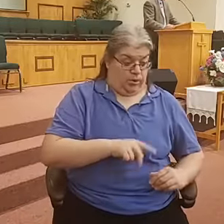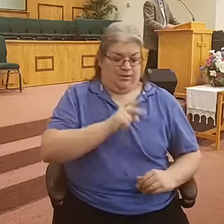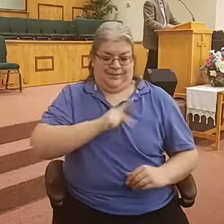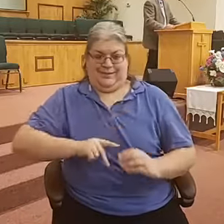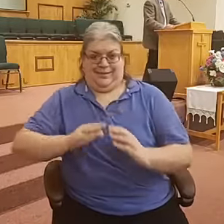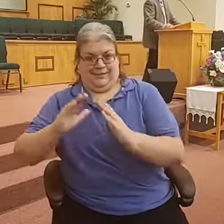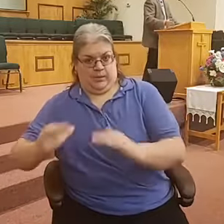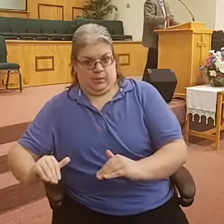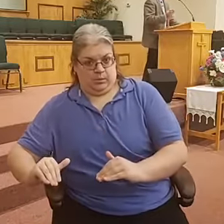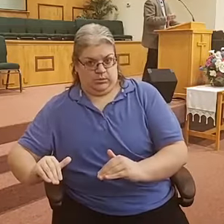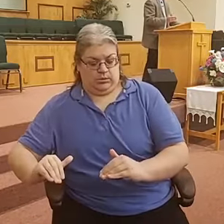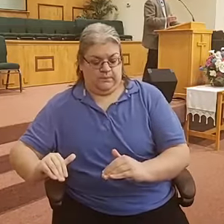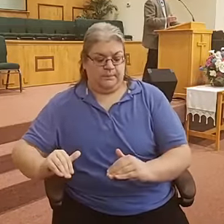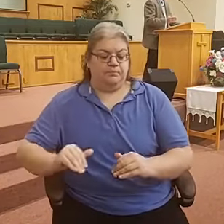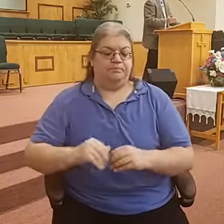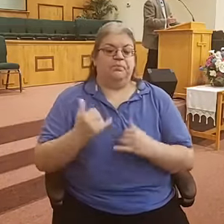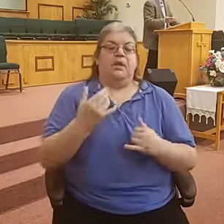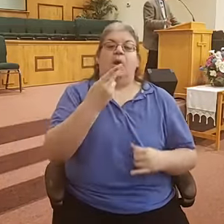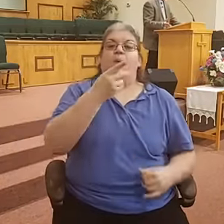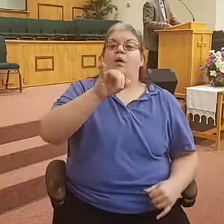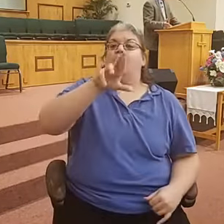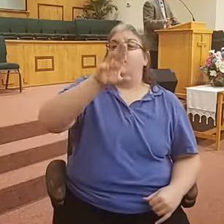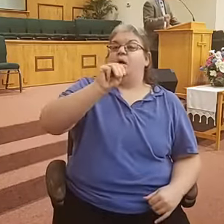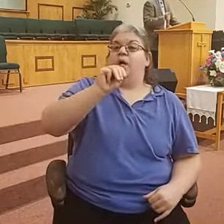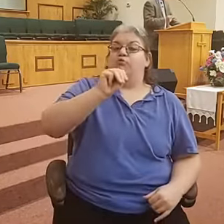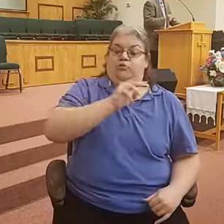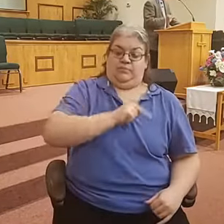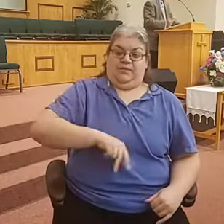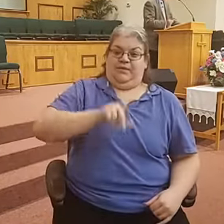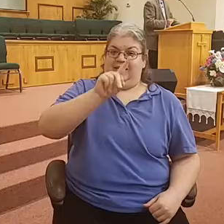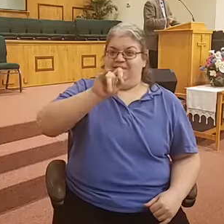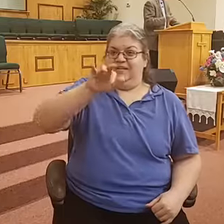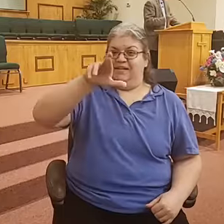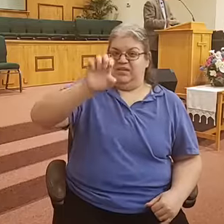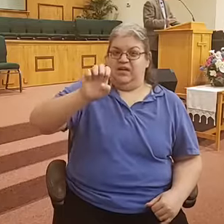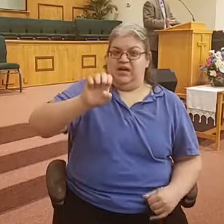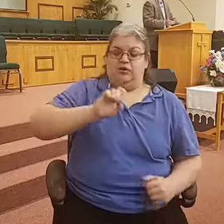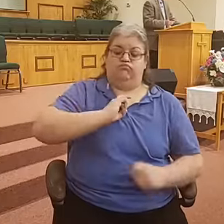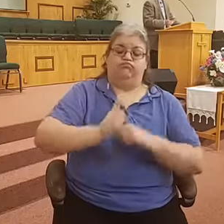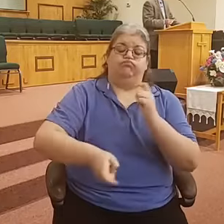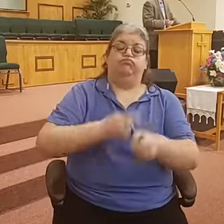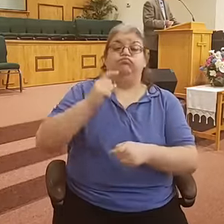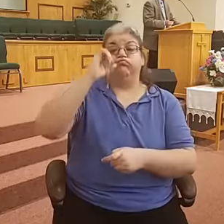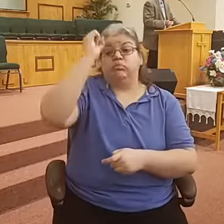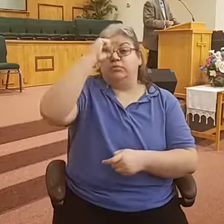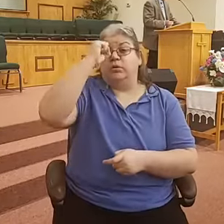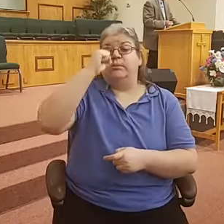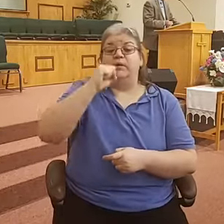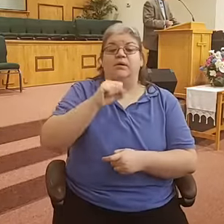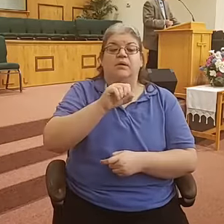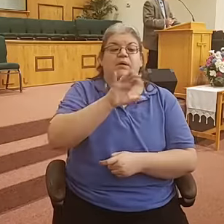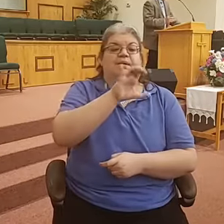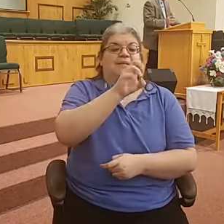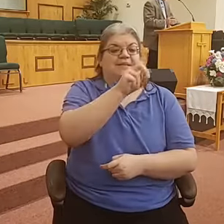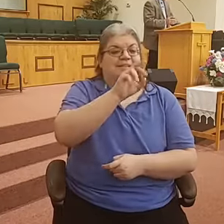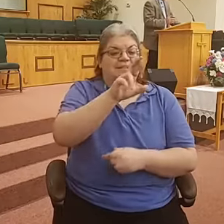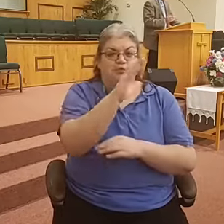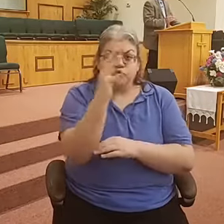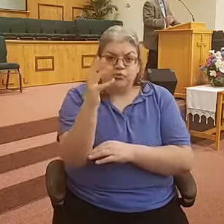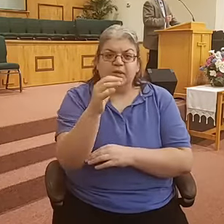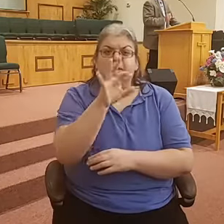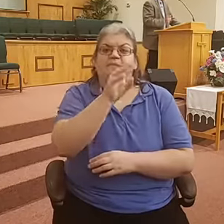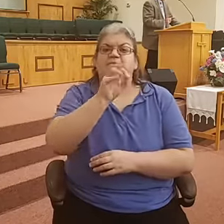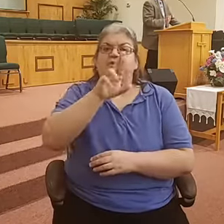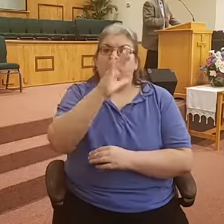house. Now Hiram, the king of Tyre, had furnished Solomon with cedar trees and fir trees and